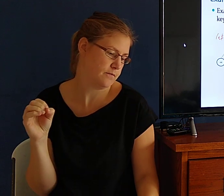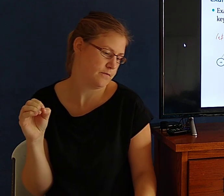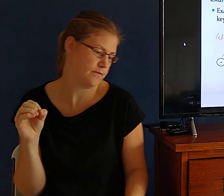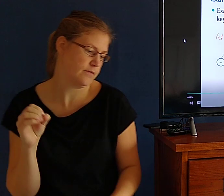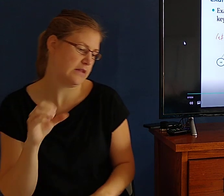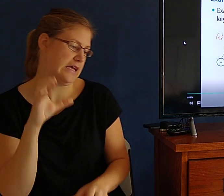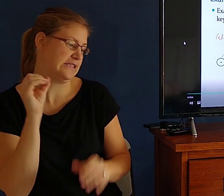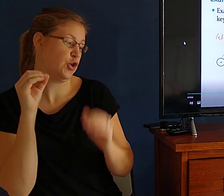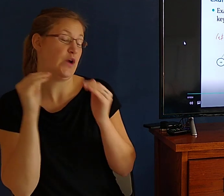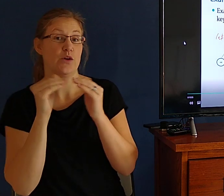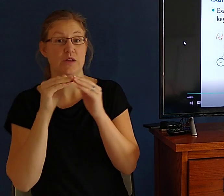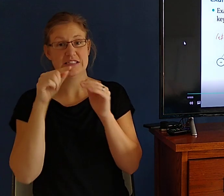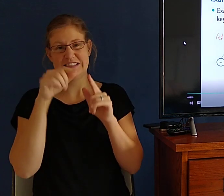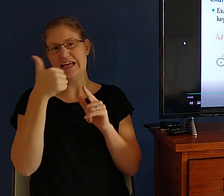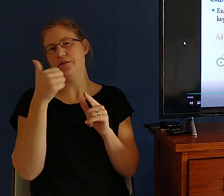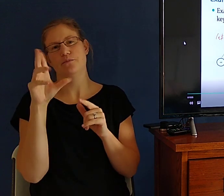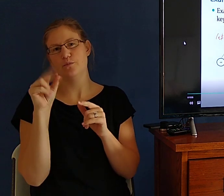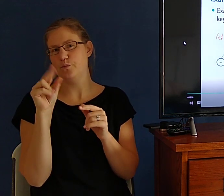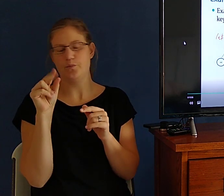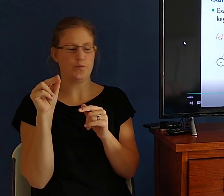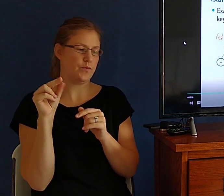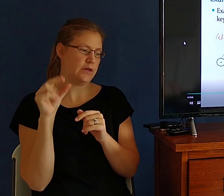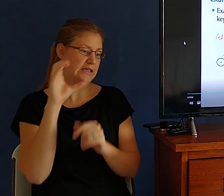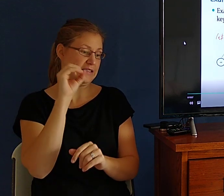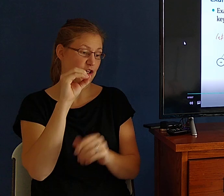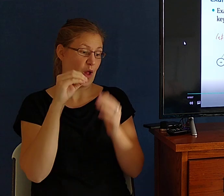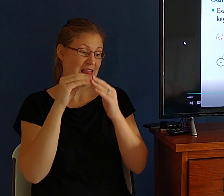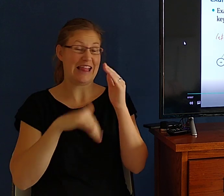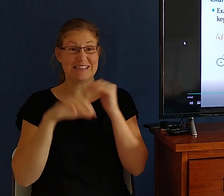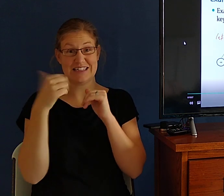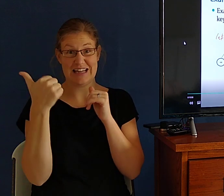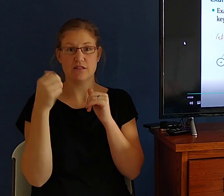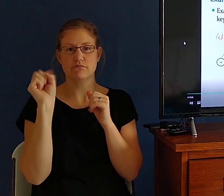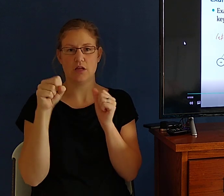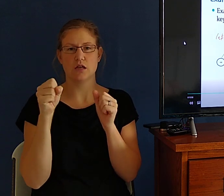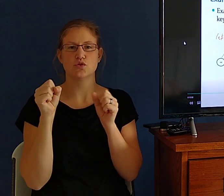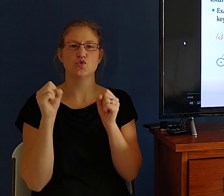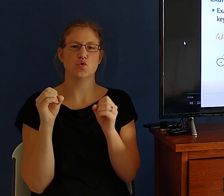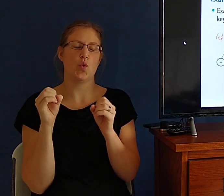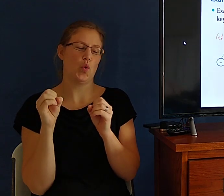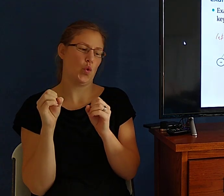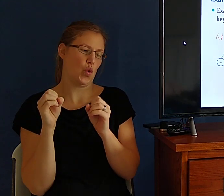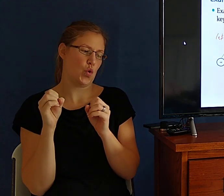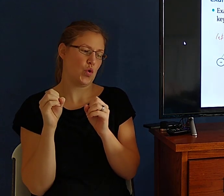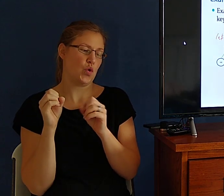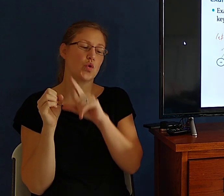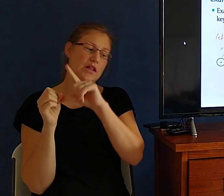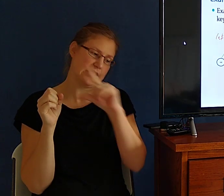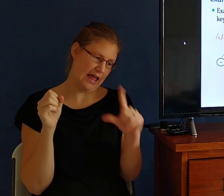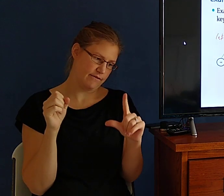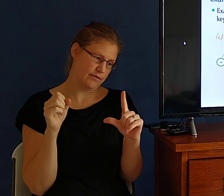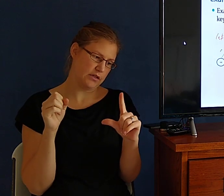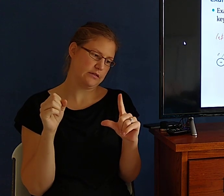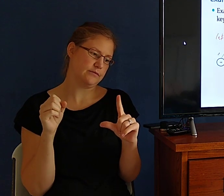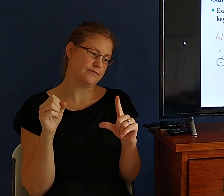10? No. 0 is less than 10? Yes, so let's go to the left. Now, the